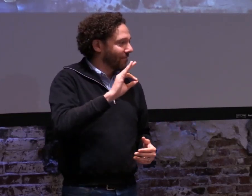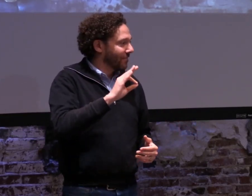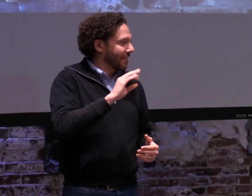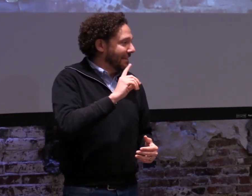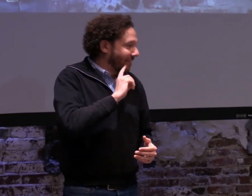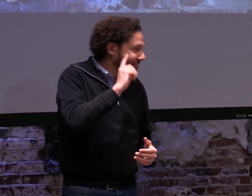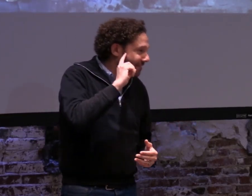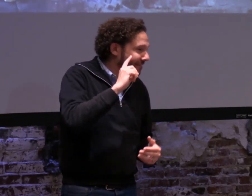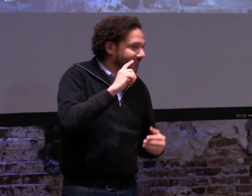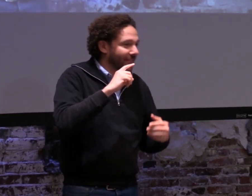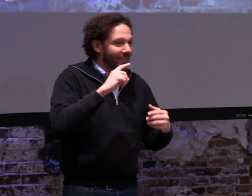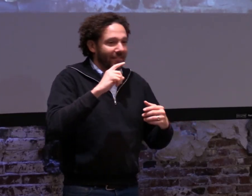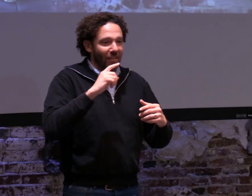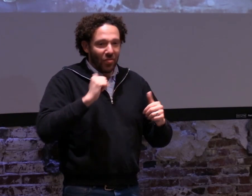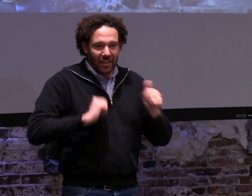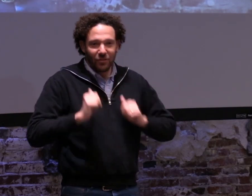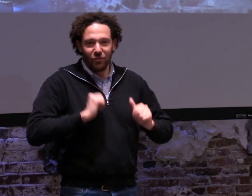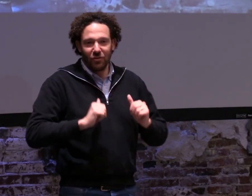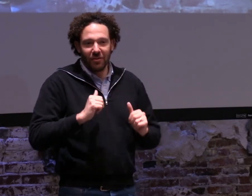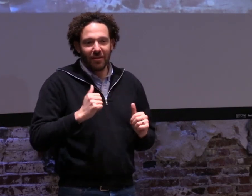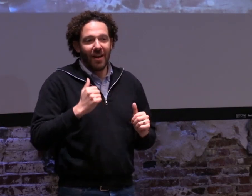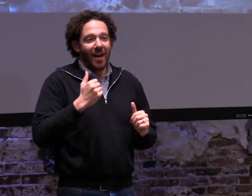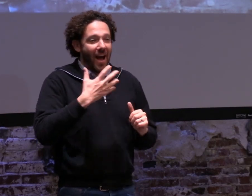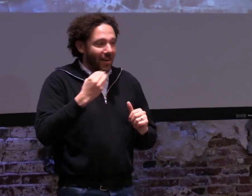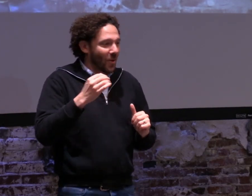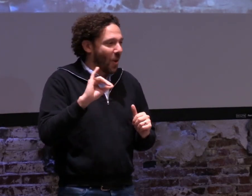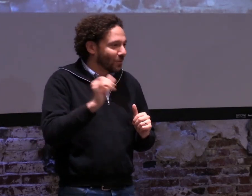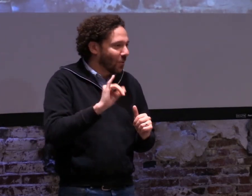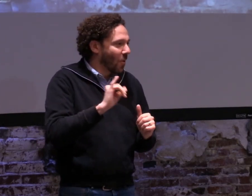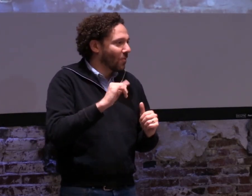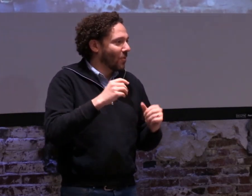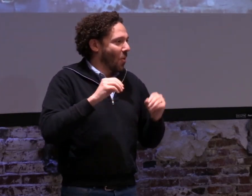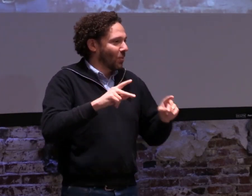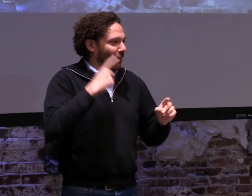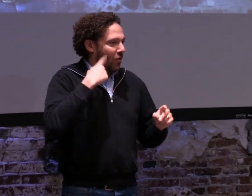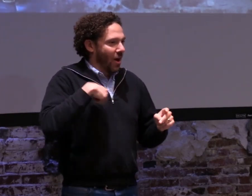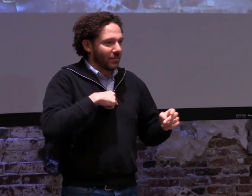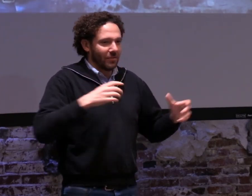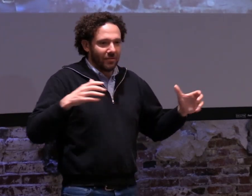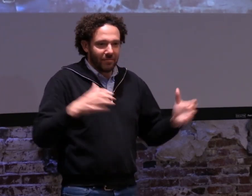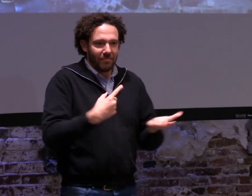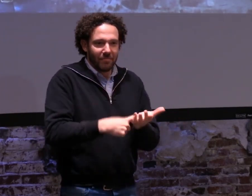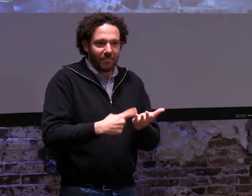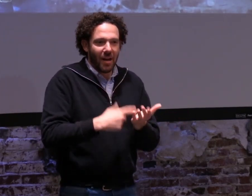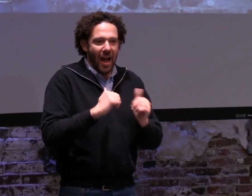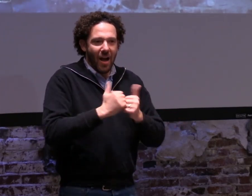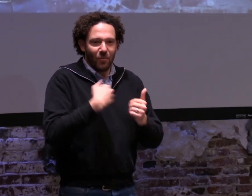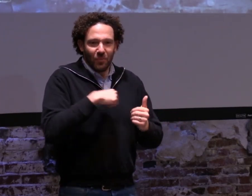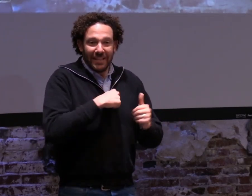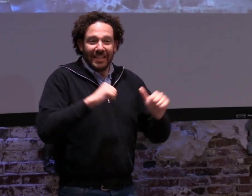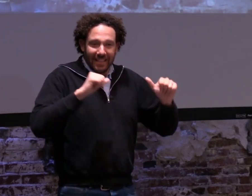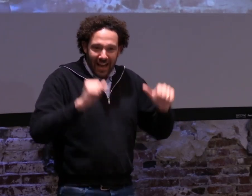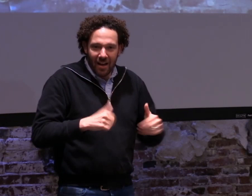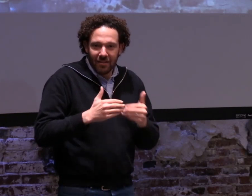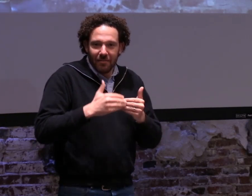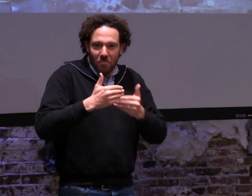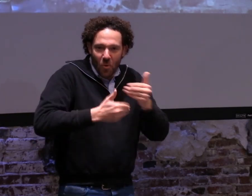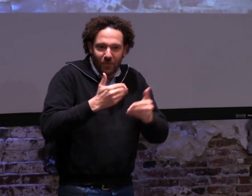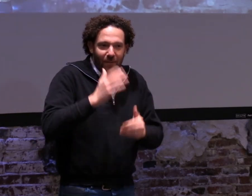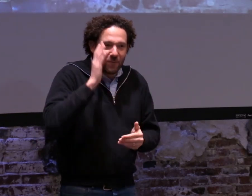and the landscape of the deaf theater and also deaf artists, and the opportunity for us to discuss this as a group, because